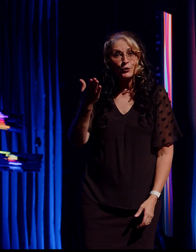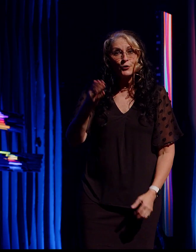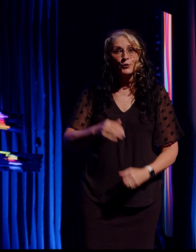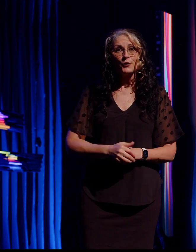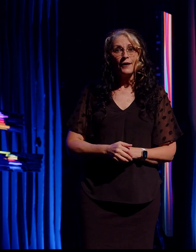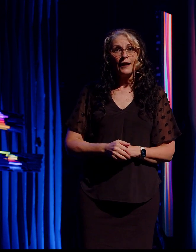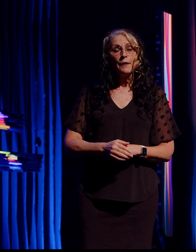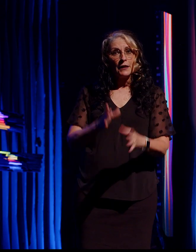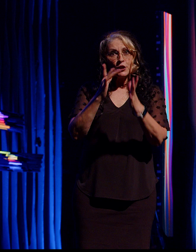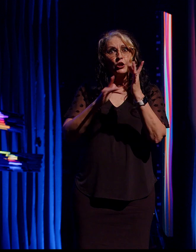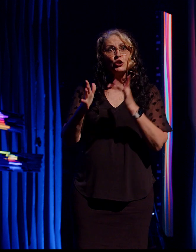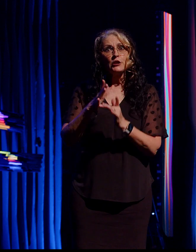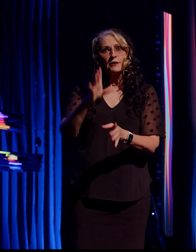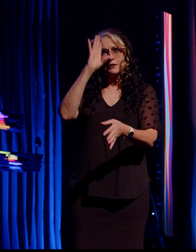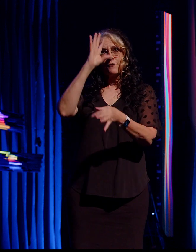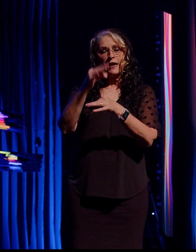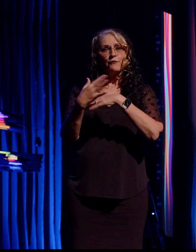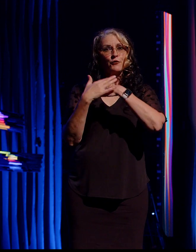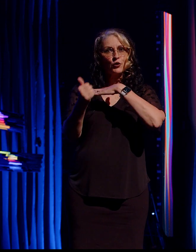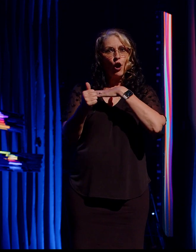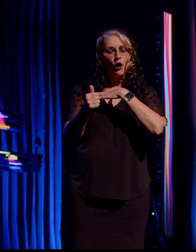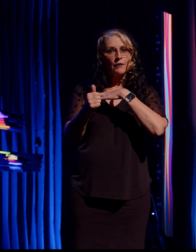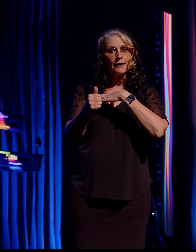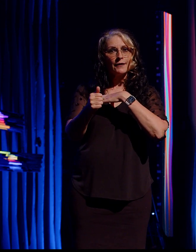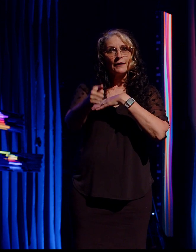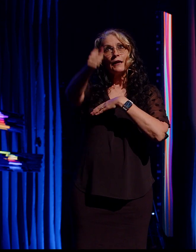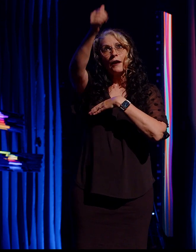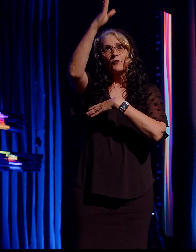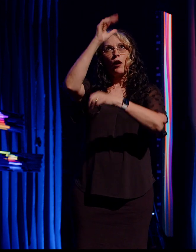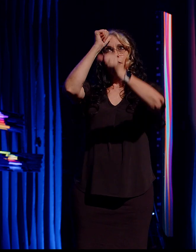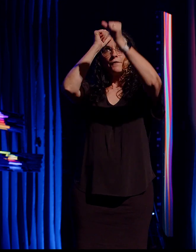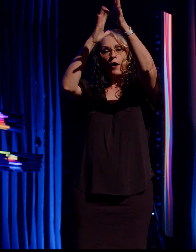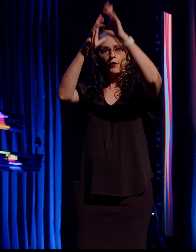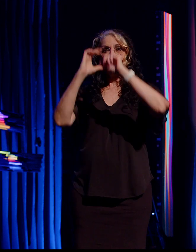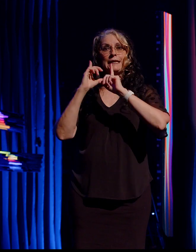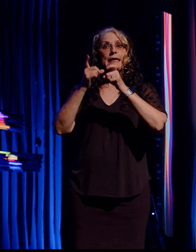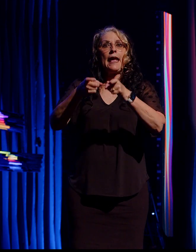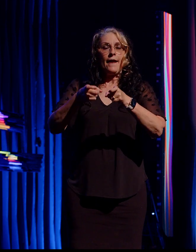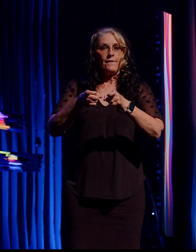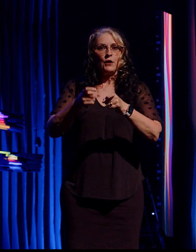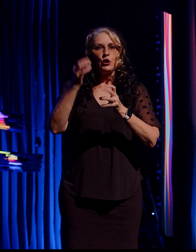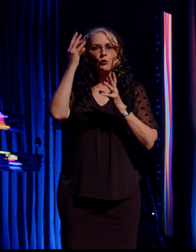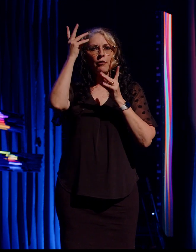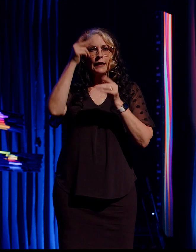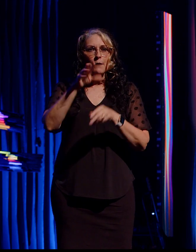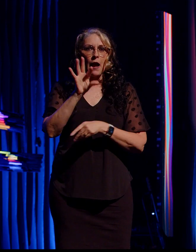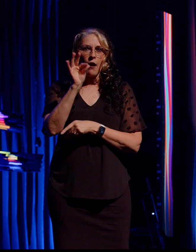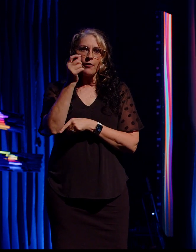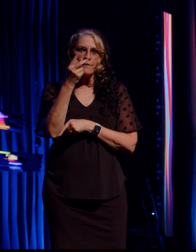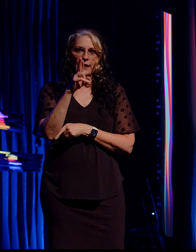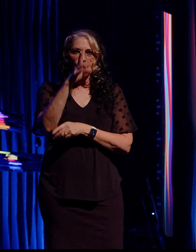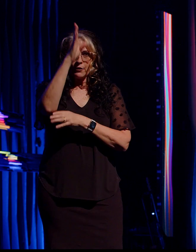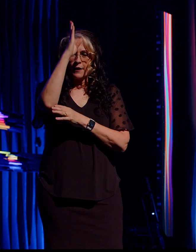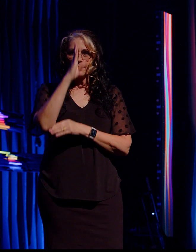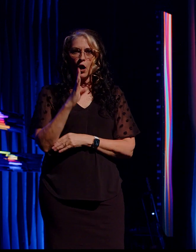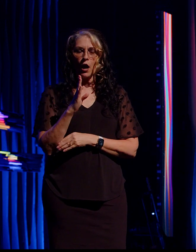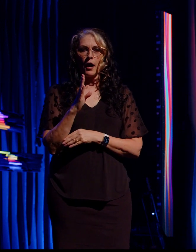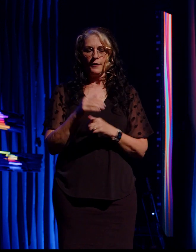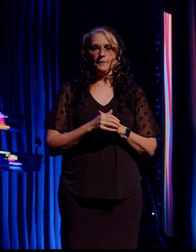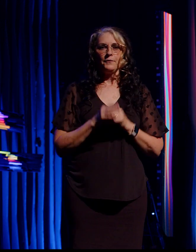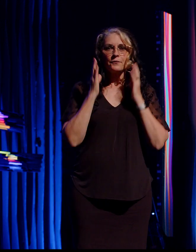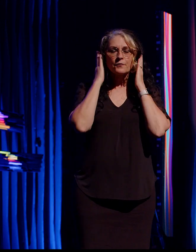even ordering for Jesus to be faithful to the calling that God the Father had given him. So when you think about the fear of God, and we move on past